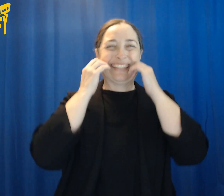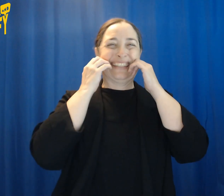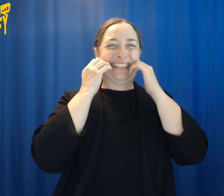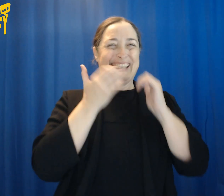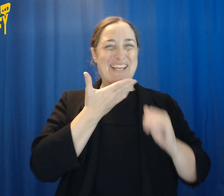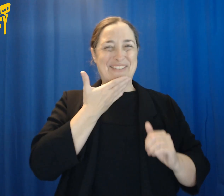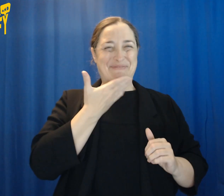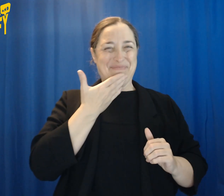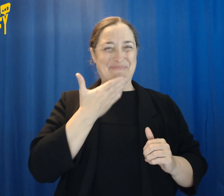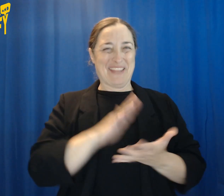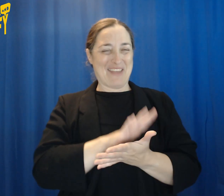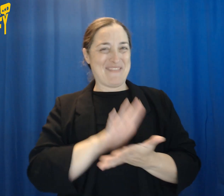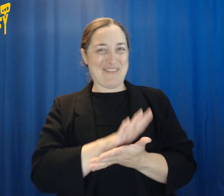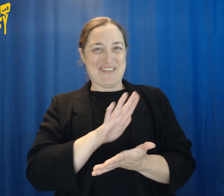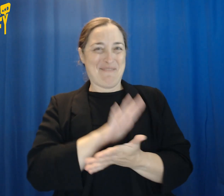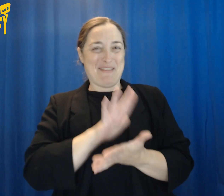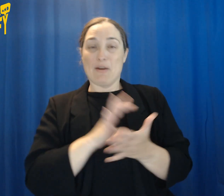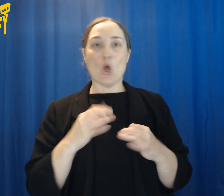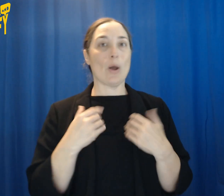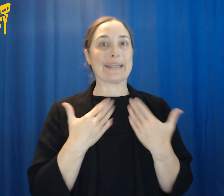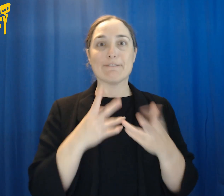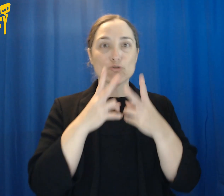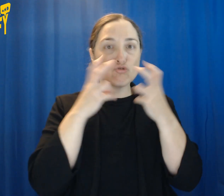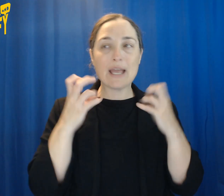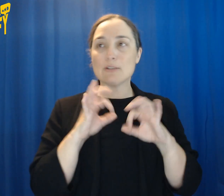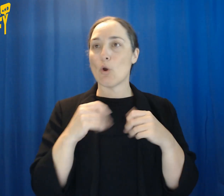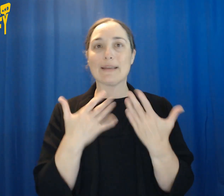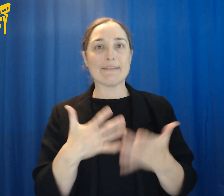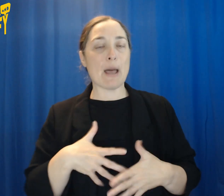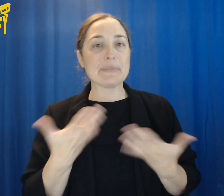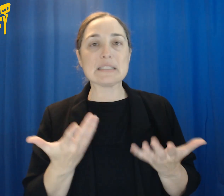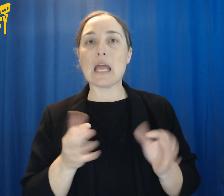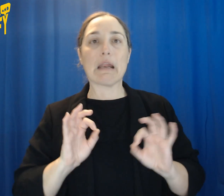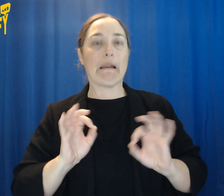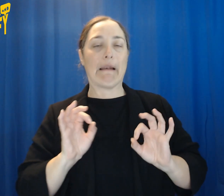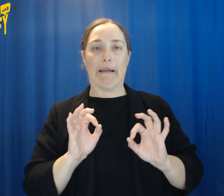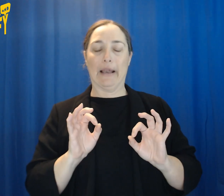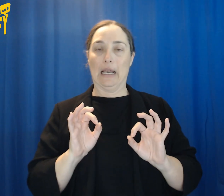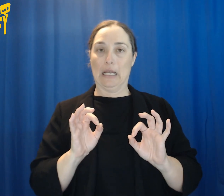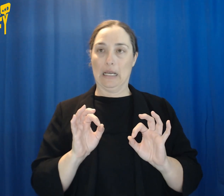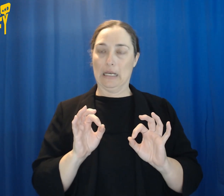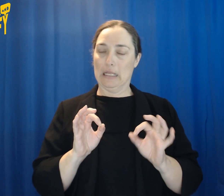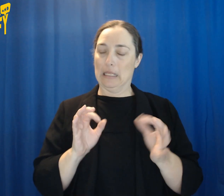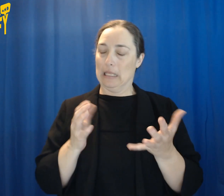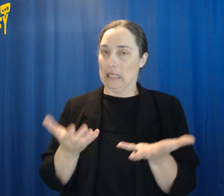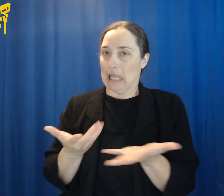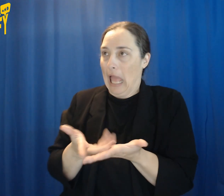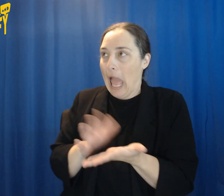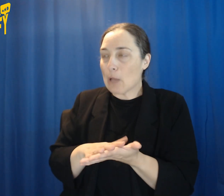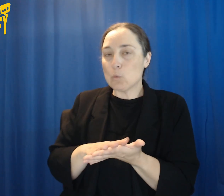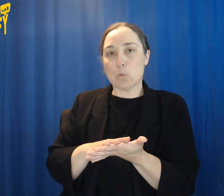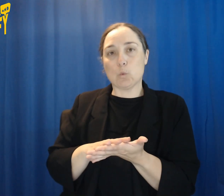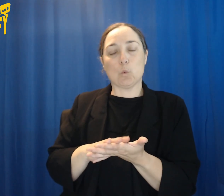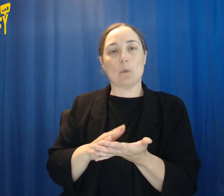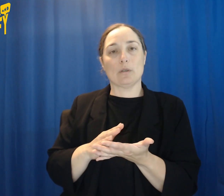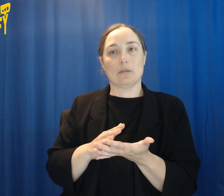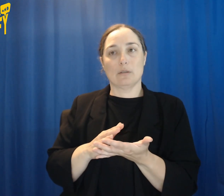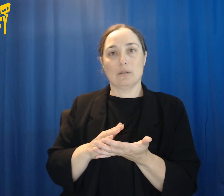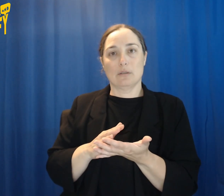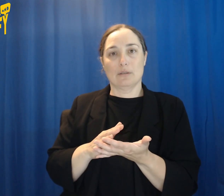cause anybody any stress, not upset anybody. How have you gone from that to